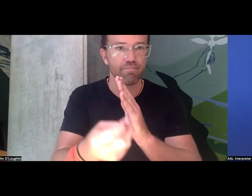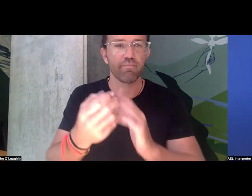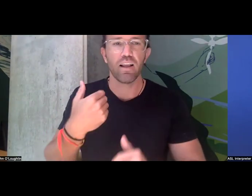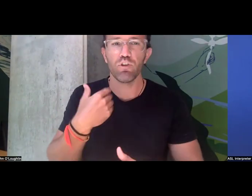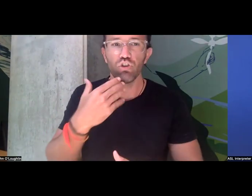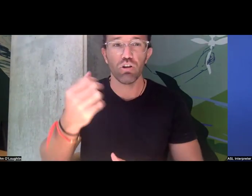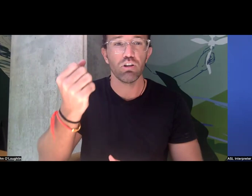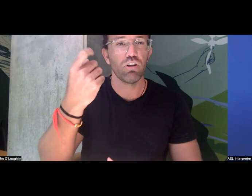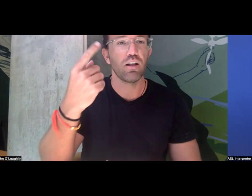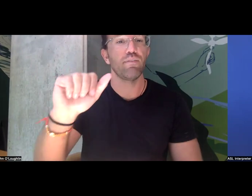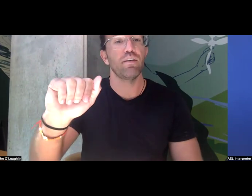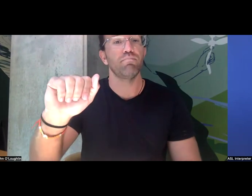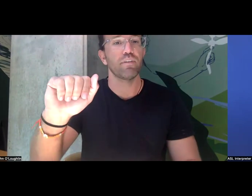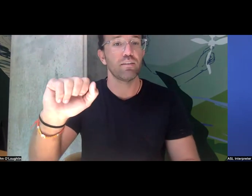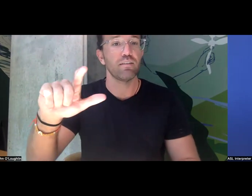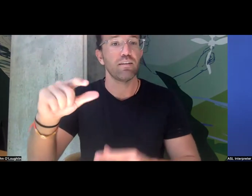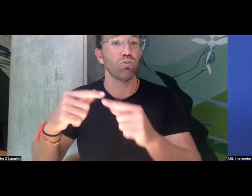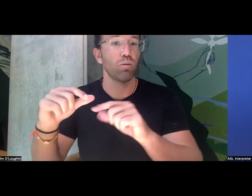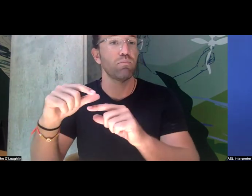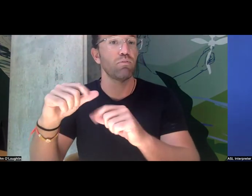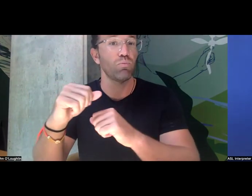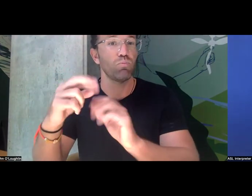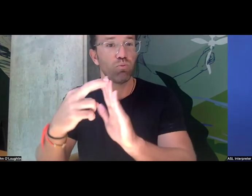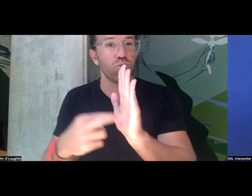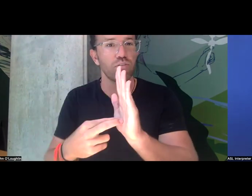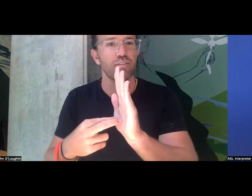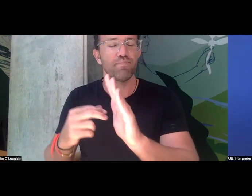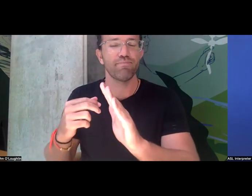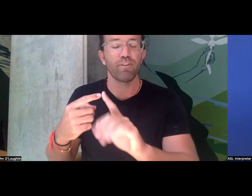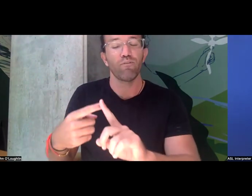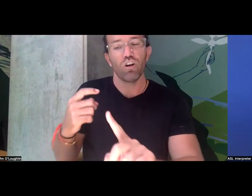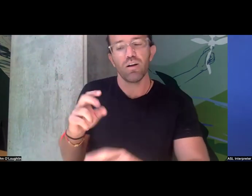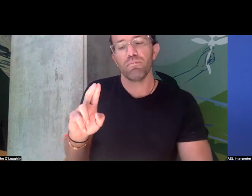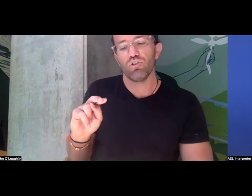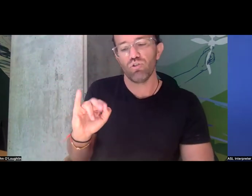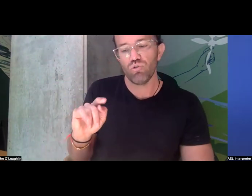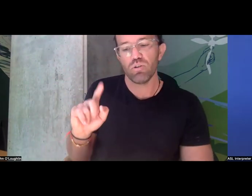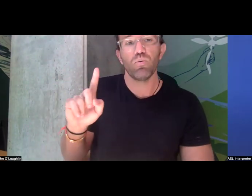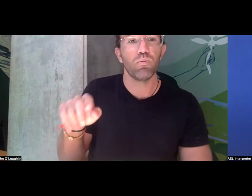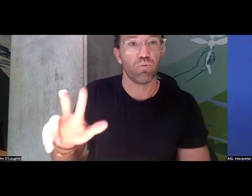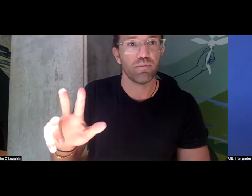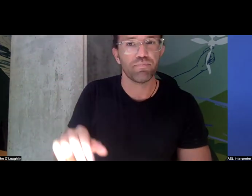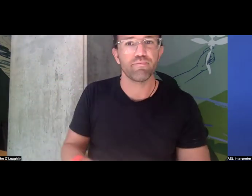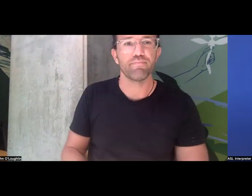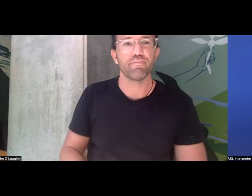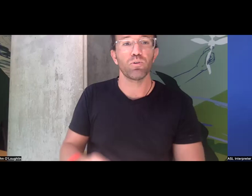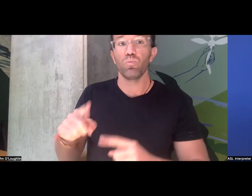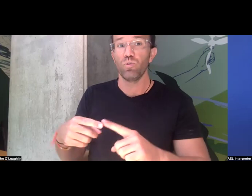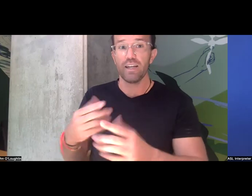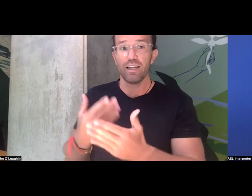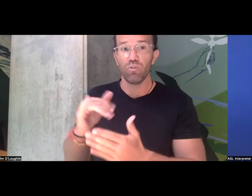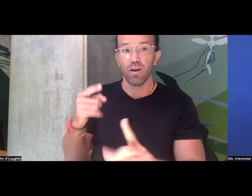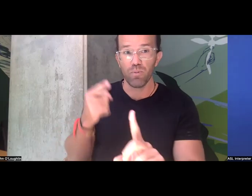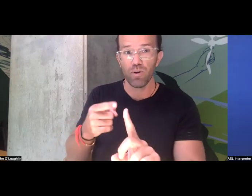I want you to really have a good understanding of the ASL grammatical rules from